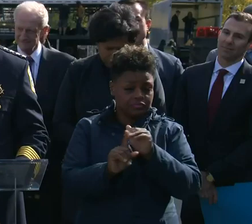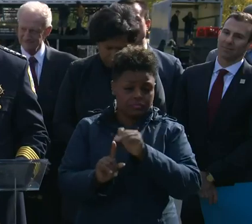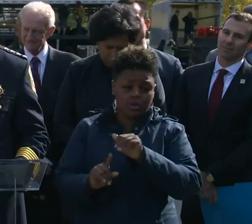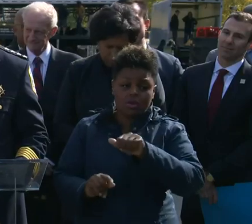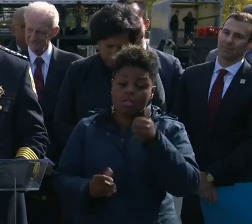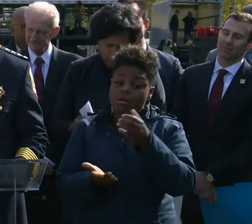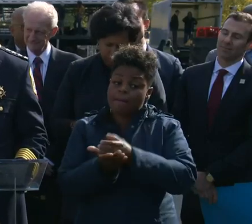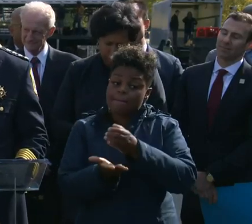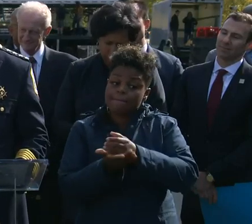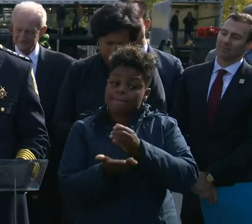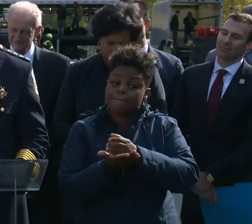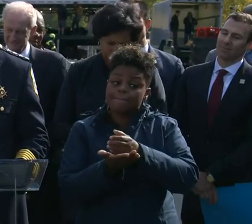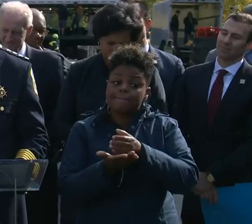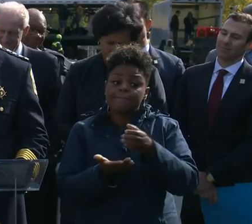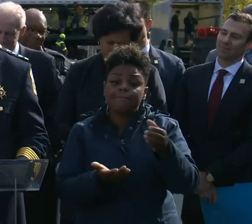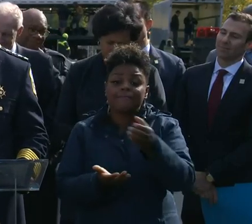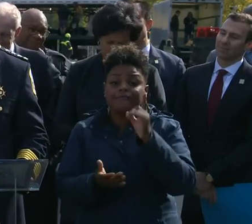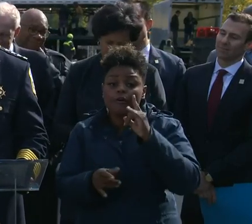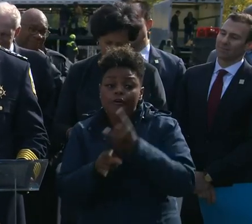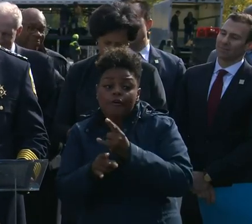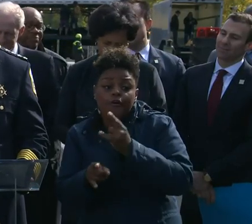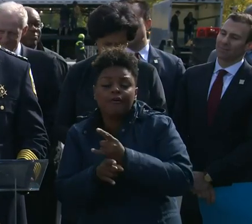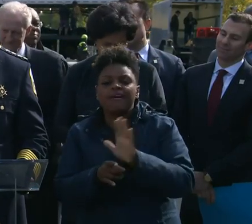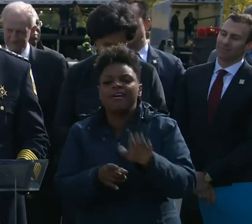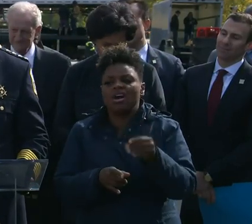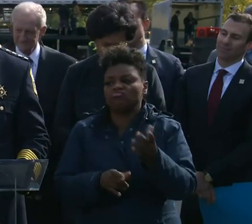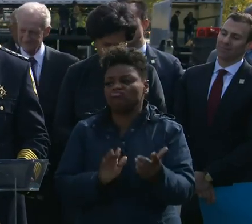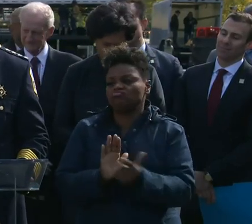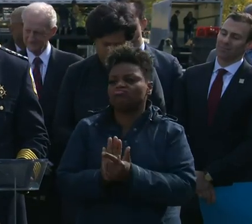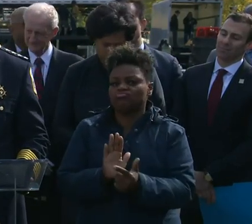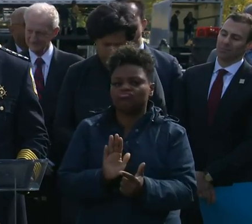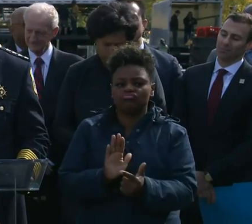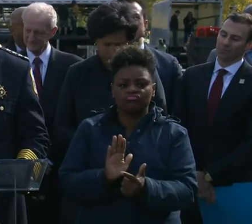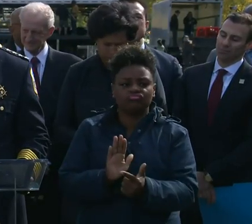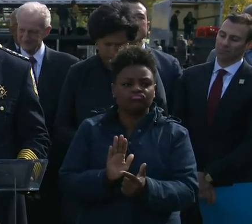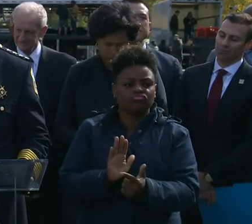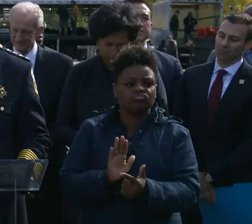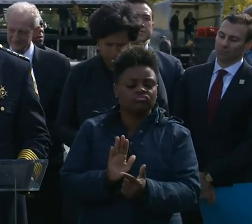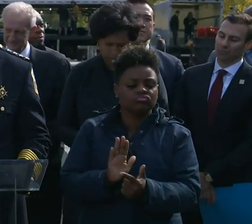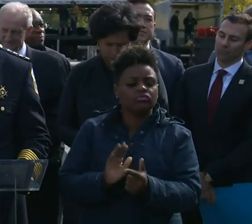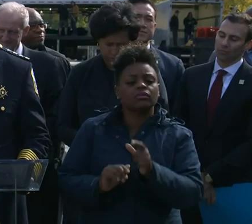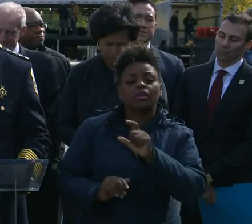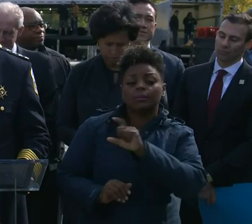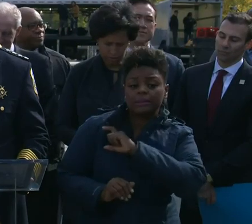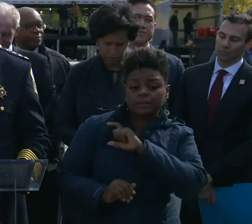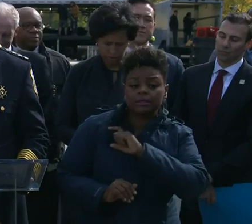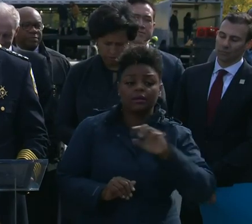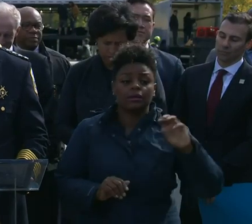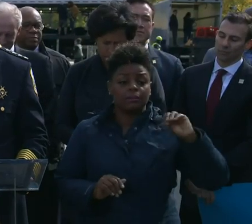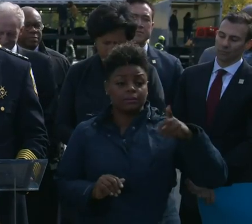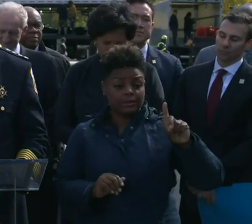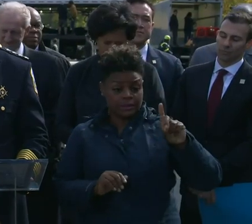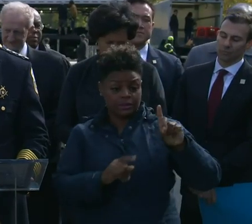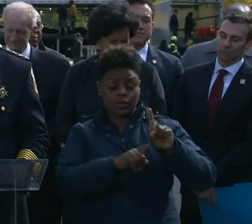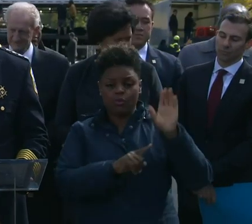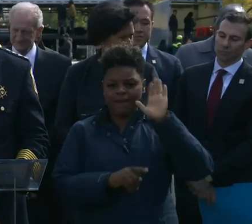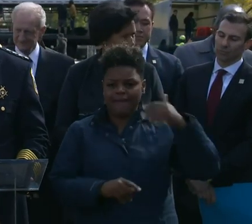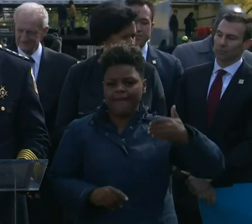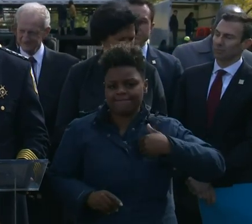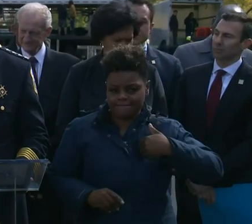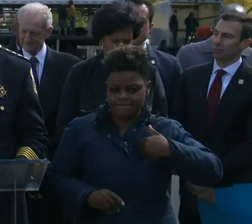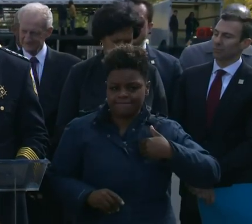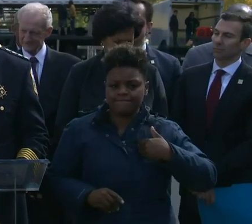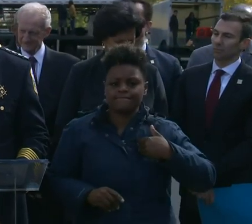is prohibited in the District of Columbia. MPD will have both uniformed and non-uniformed officers working the